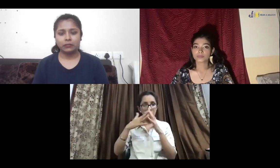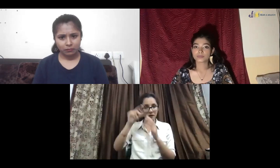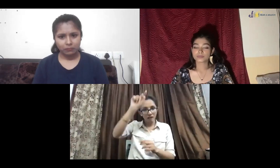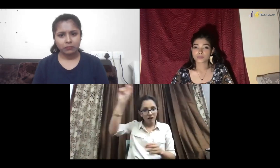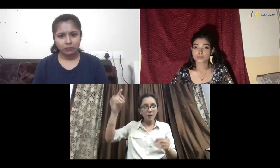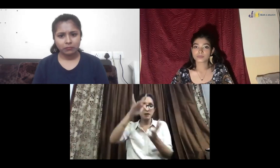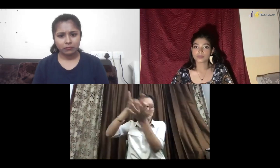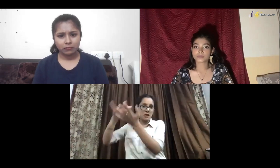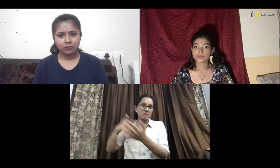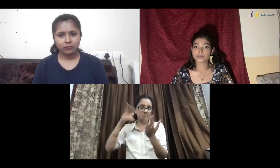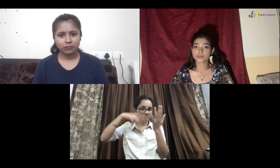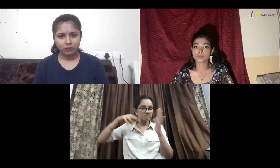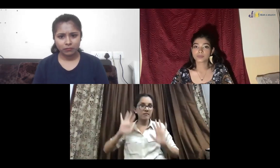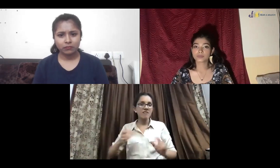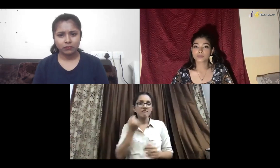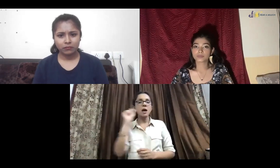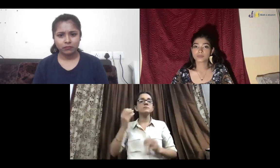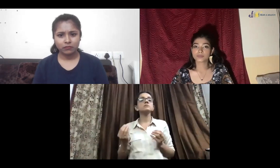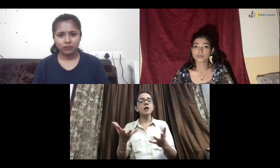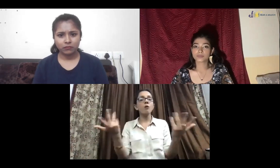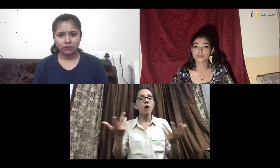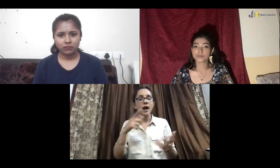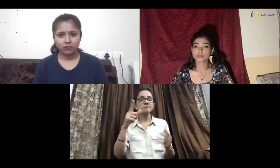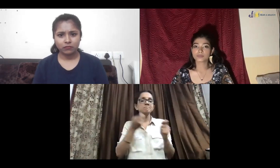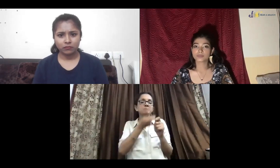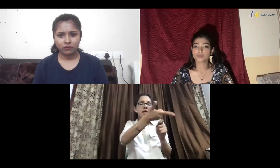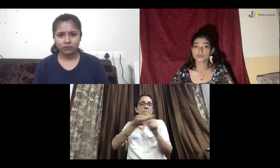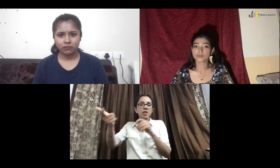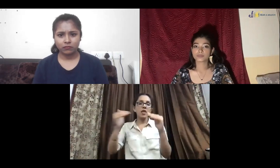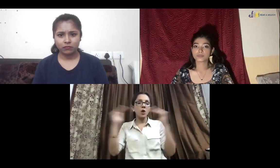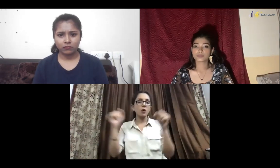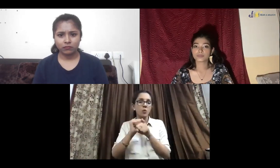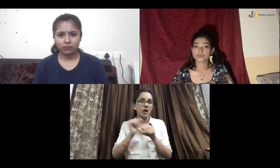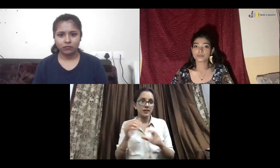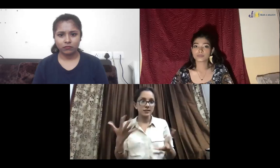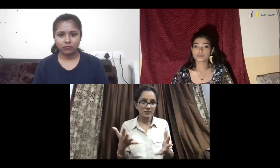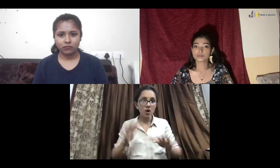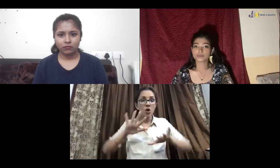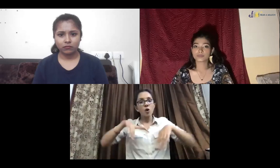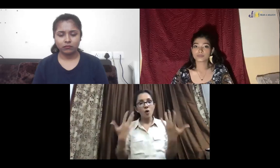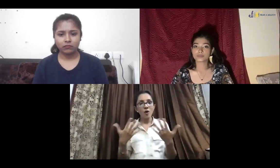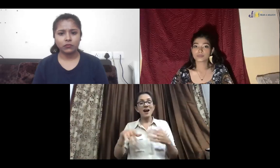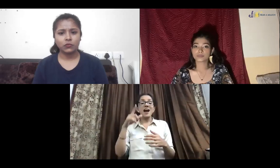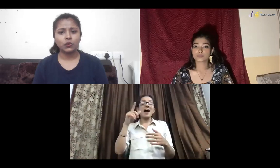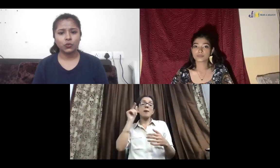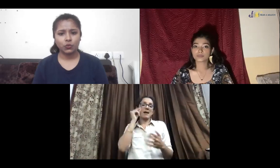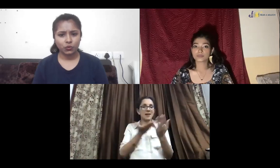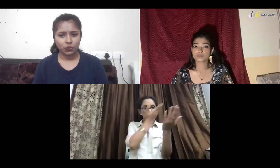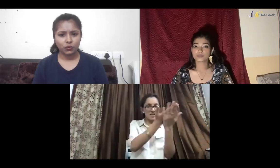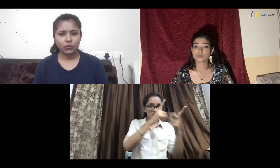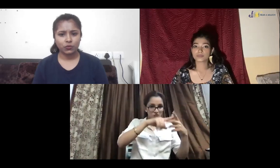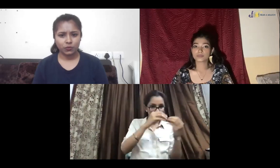thinking, they are approaching as feminist approach. Now I've seen that, yeah, now people are thinking that, yeah, they should be